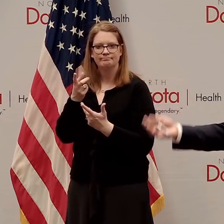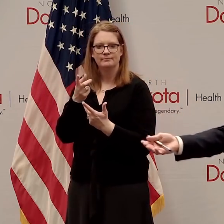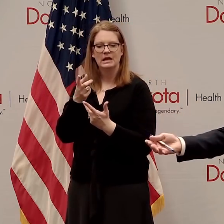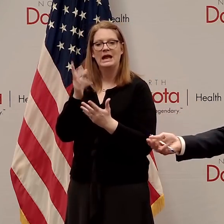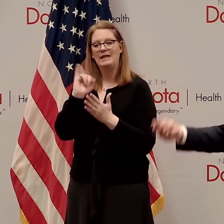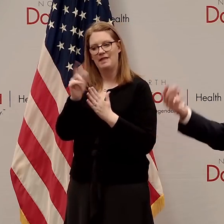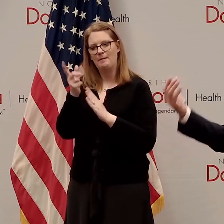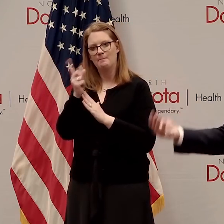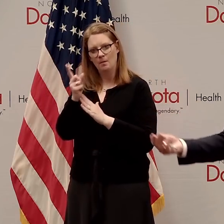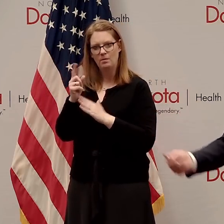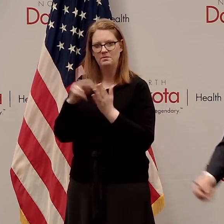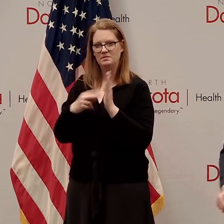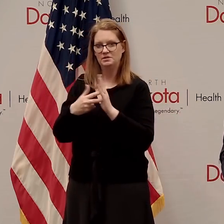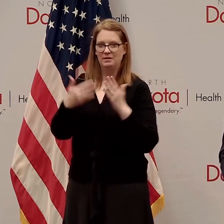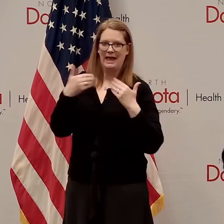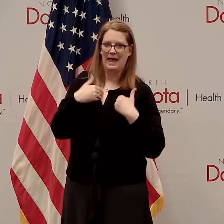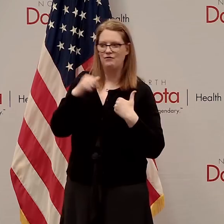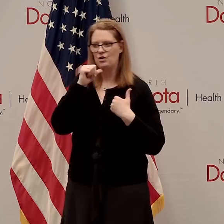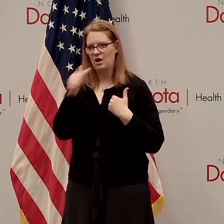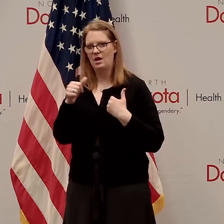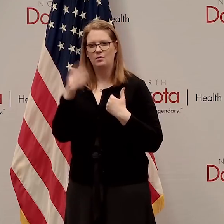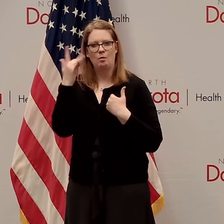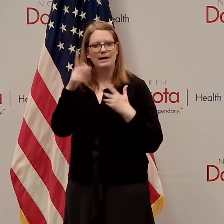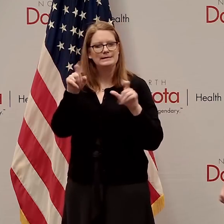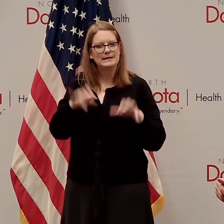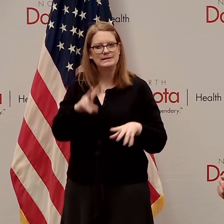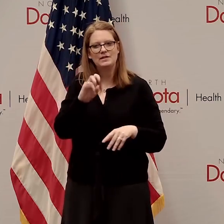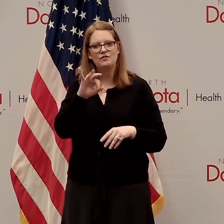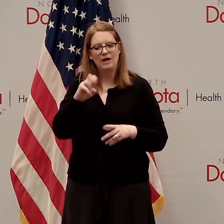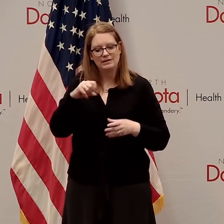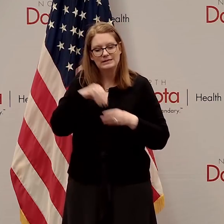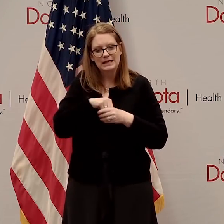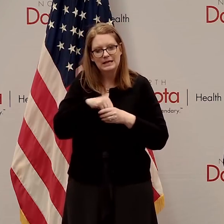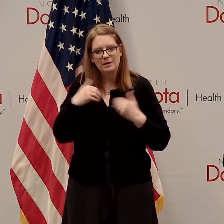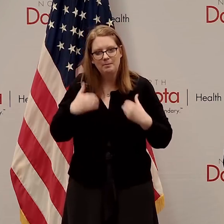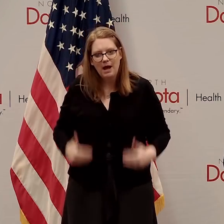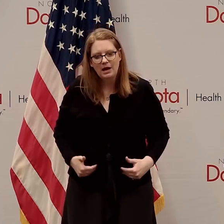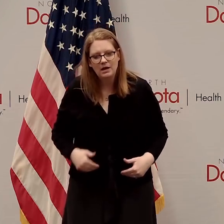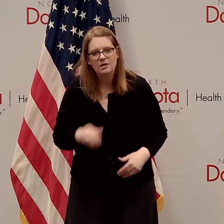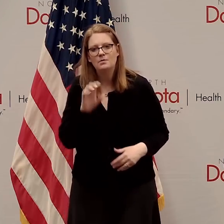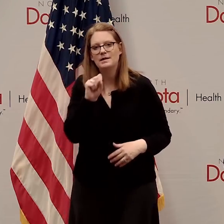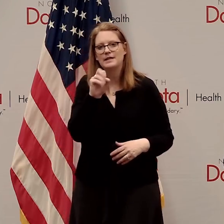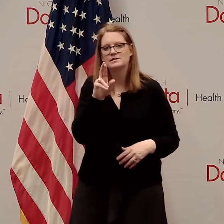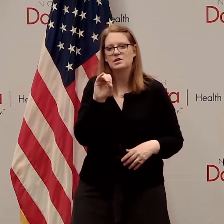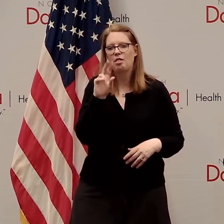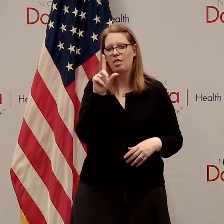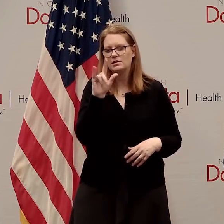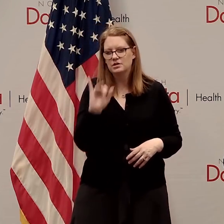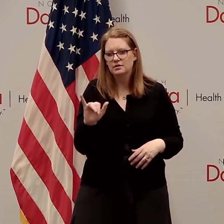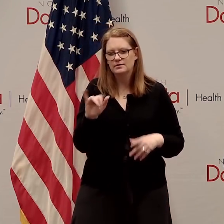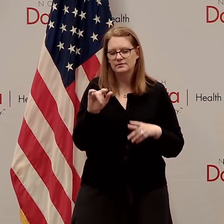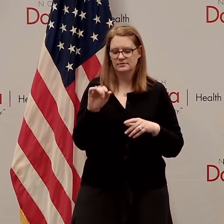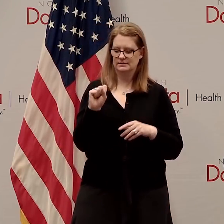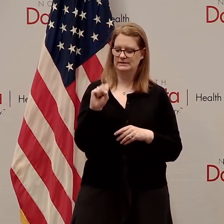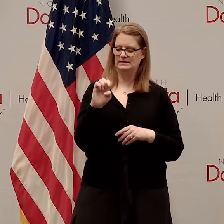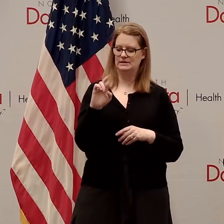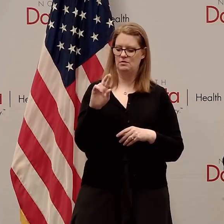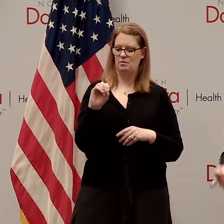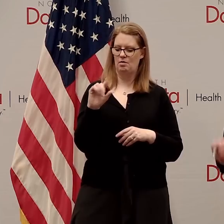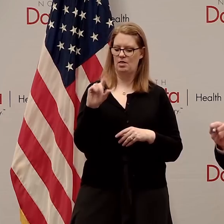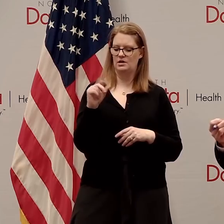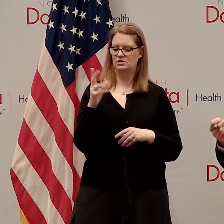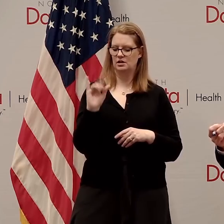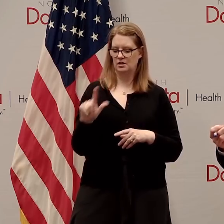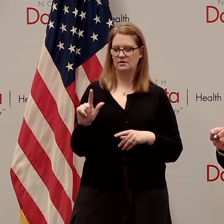it at that moment because it's testing the viral load. The serological testing is testing what's in your blood. It can see